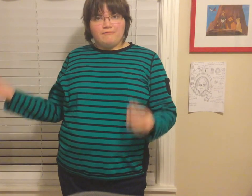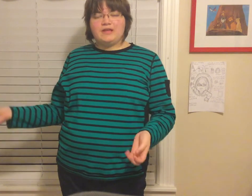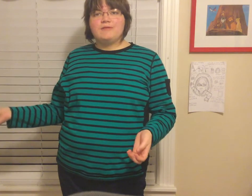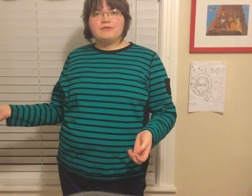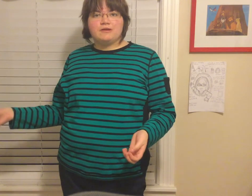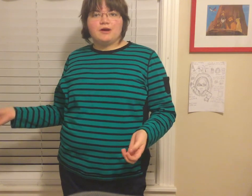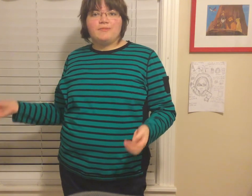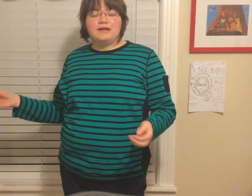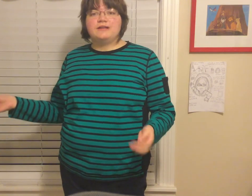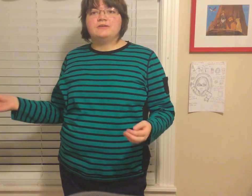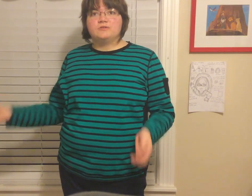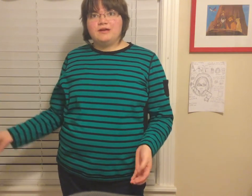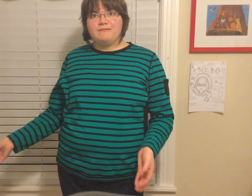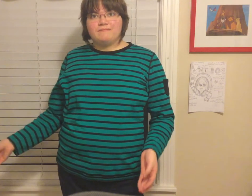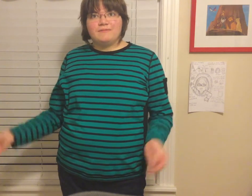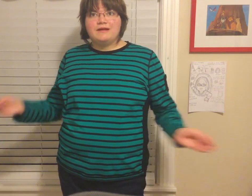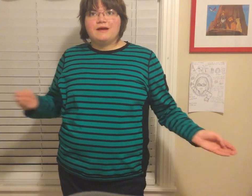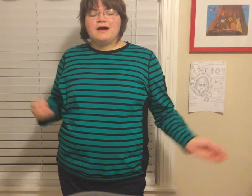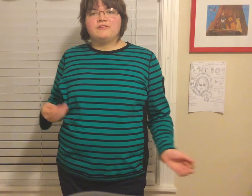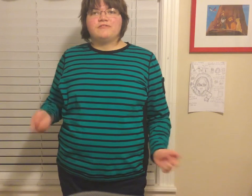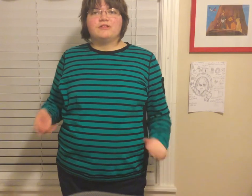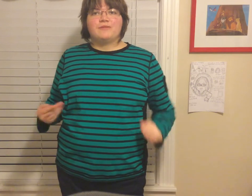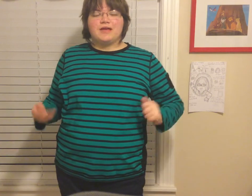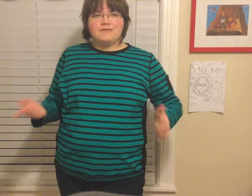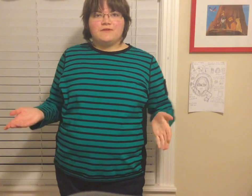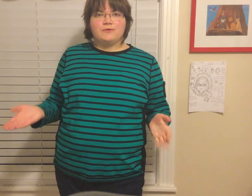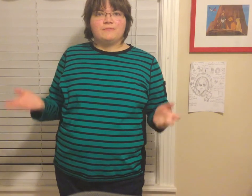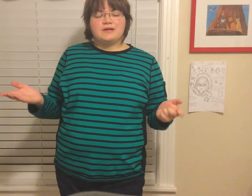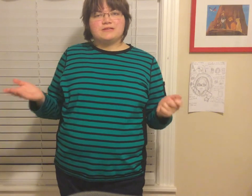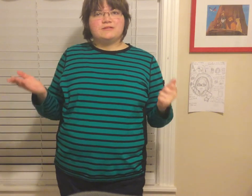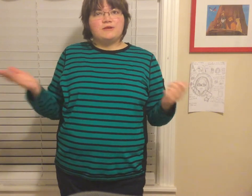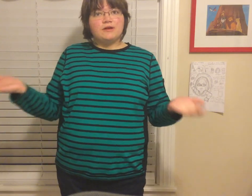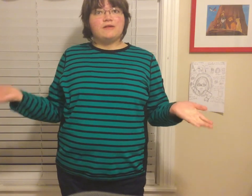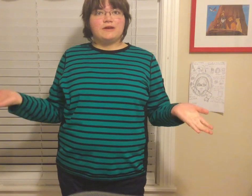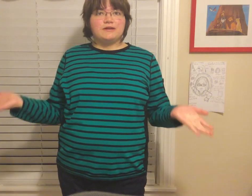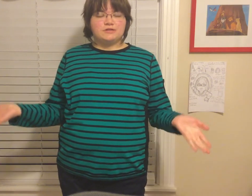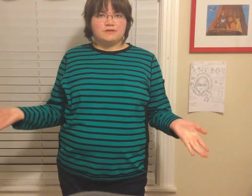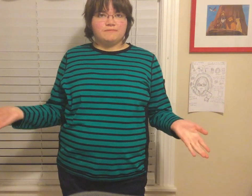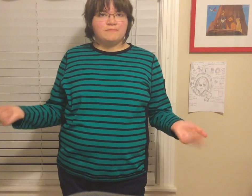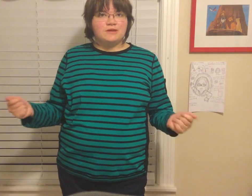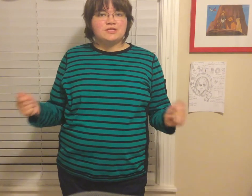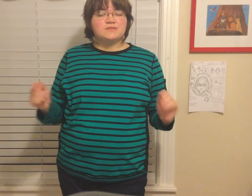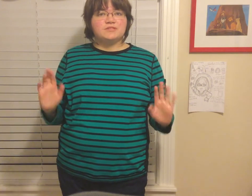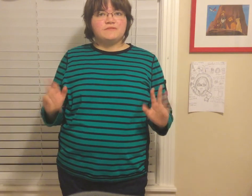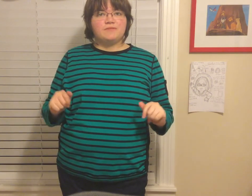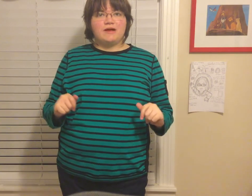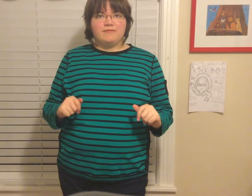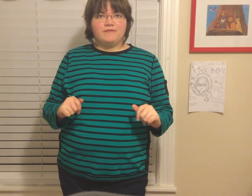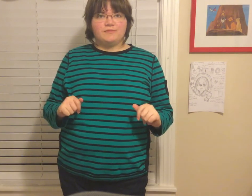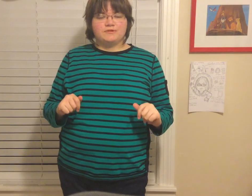When it came to looking her up, I did enjoy it. I thought it was fun to learn about a game developer, because they don't get a lot of recognition, specifically black game developers,